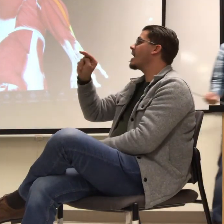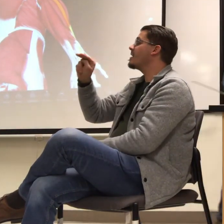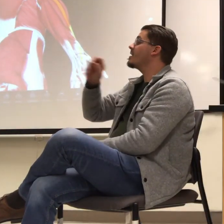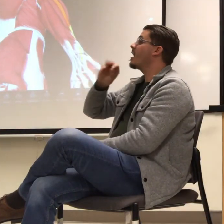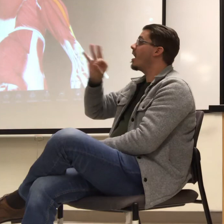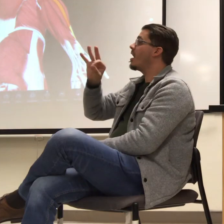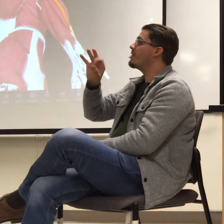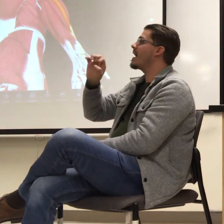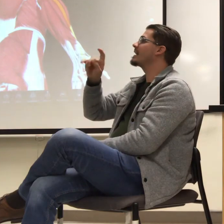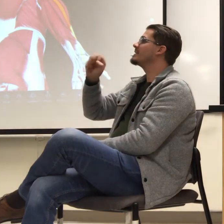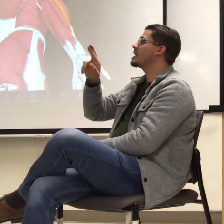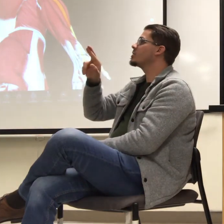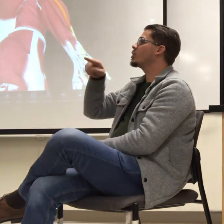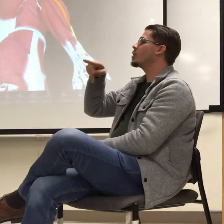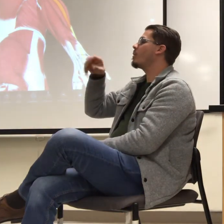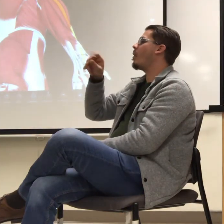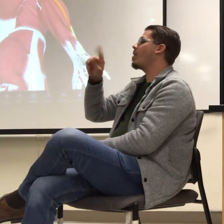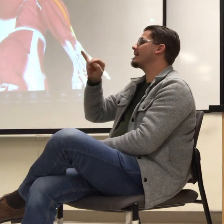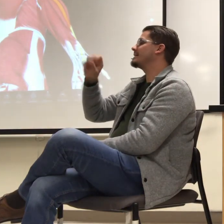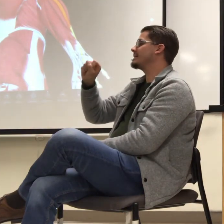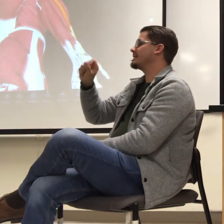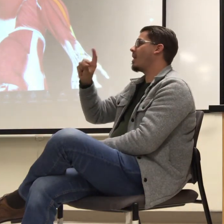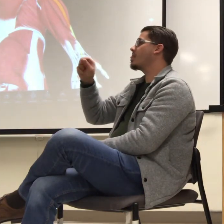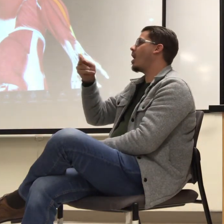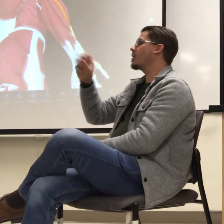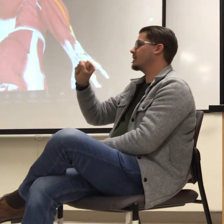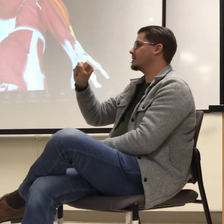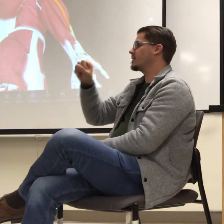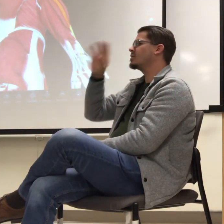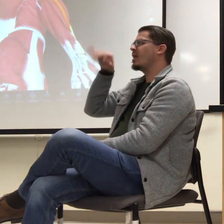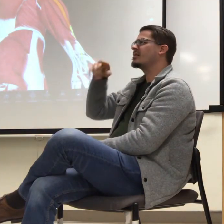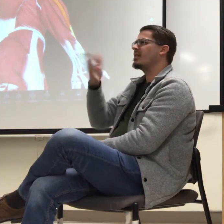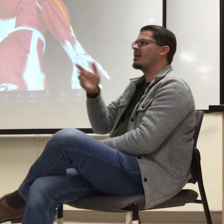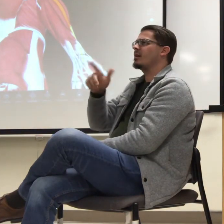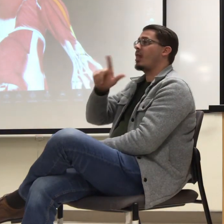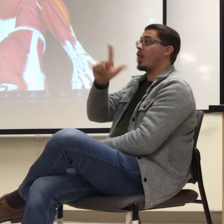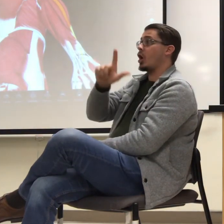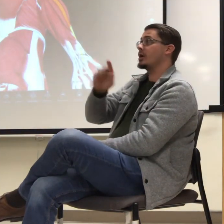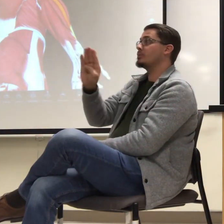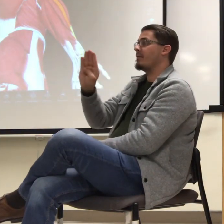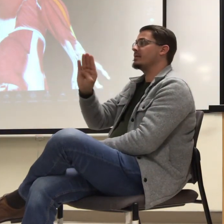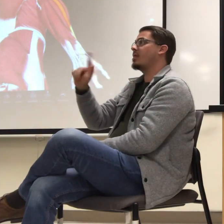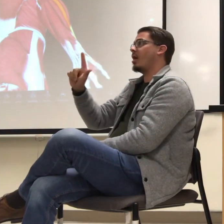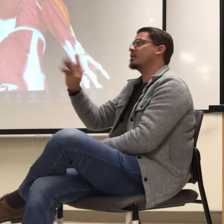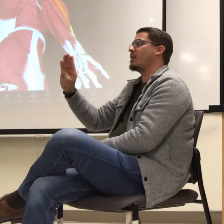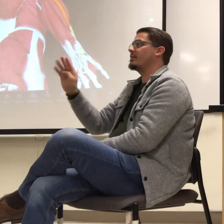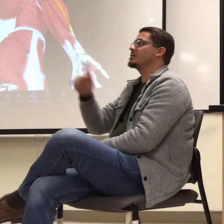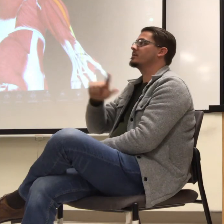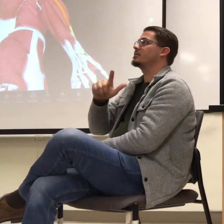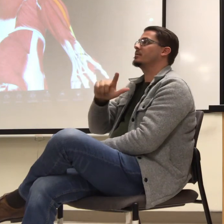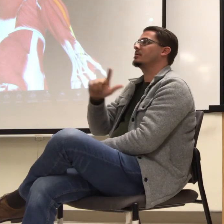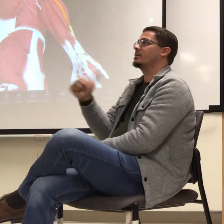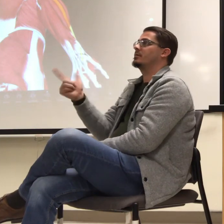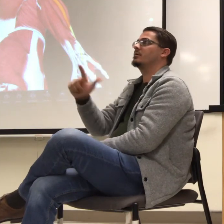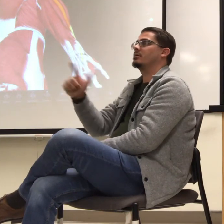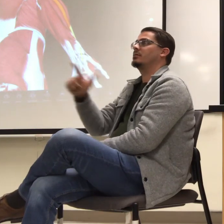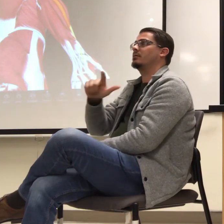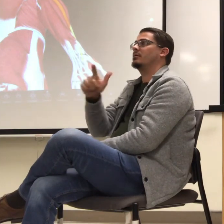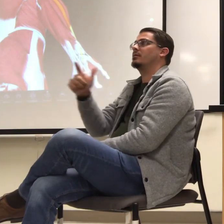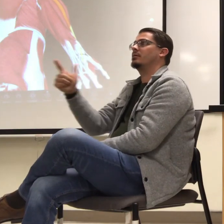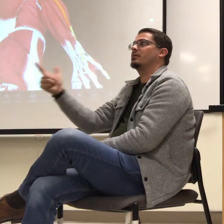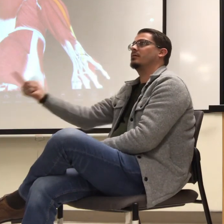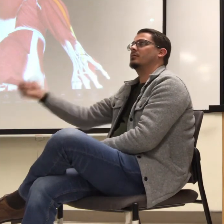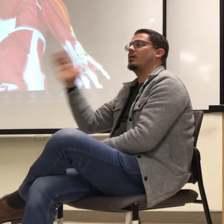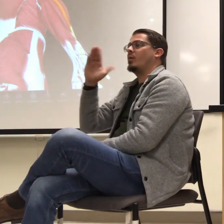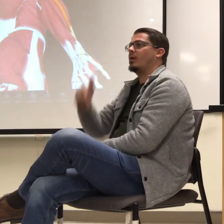Extensor Pollicis Longus. So that's another thing. The longus brevis, it alternates. Well, I mean,